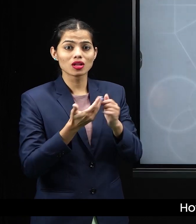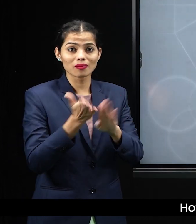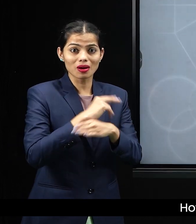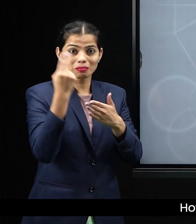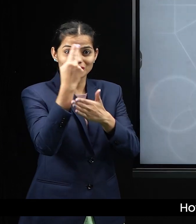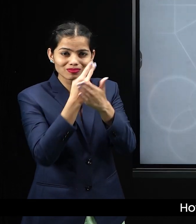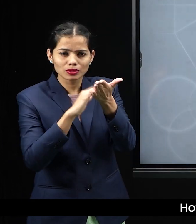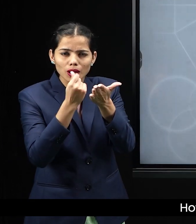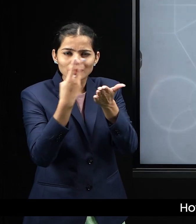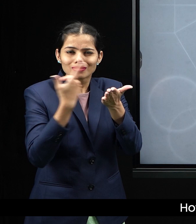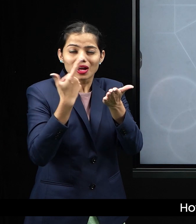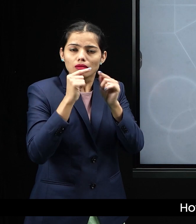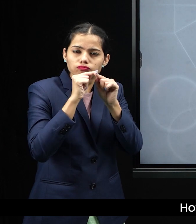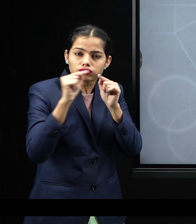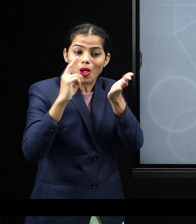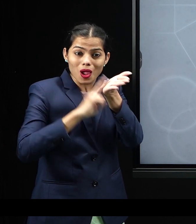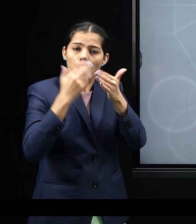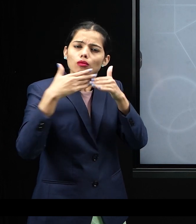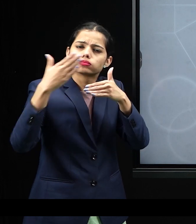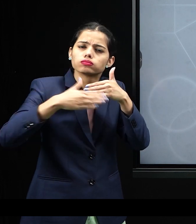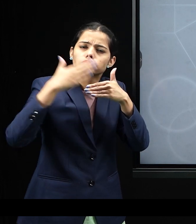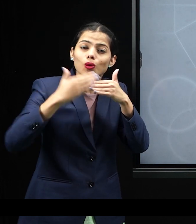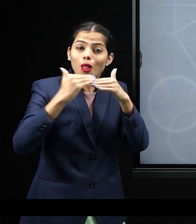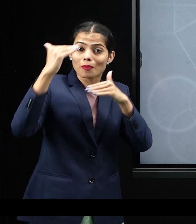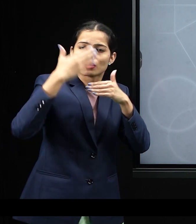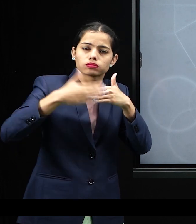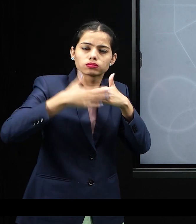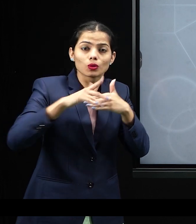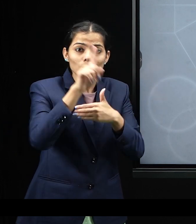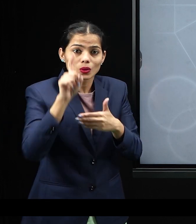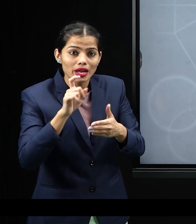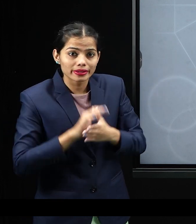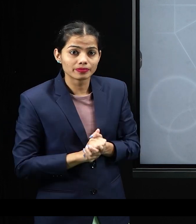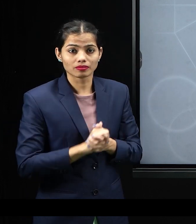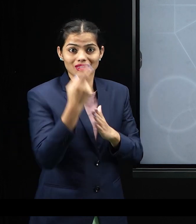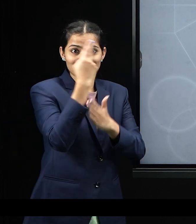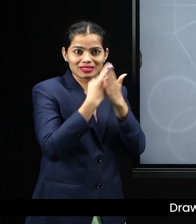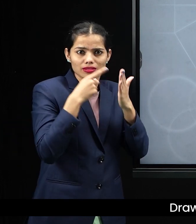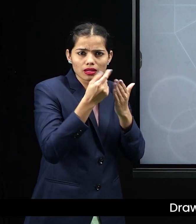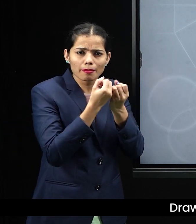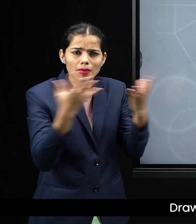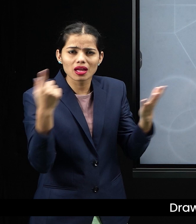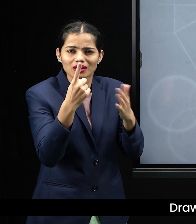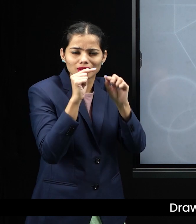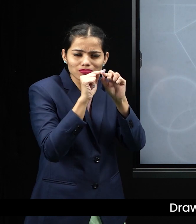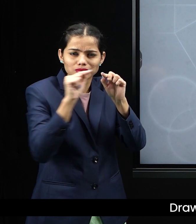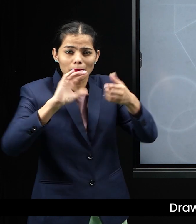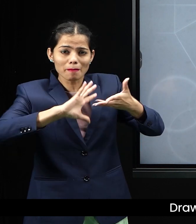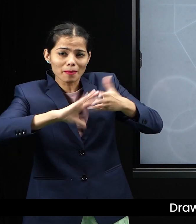How did you draw the number line N above figure initially? Draw any line and mark a